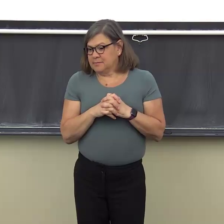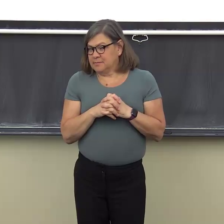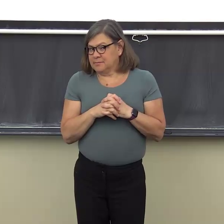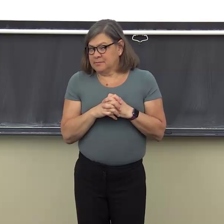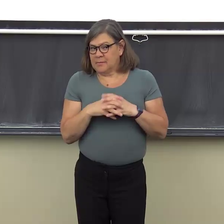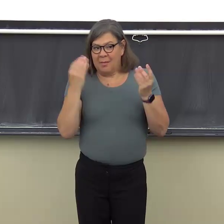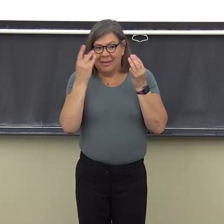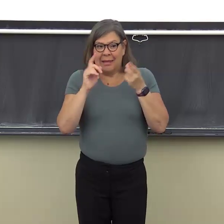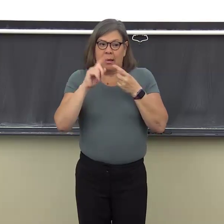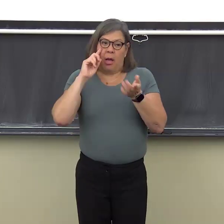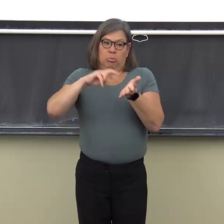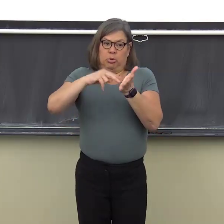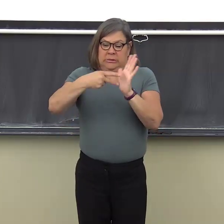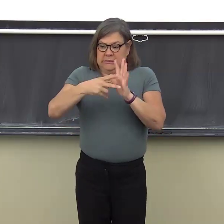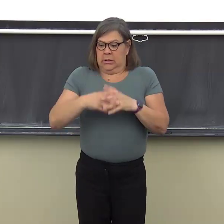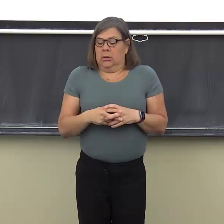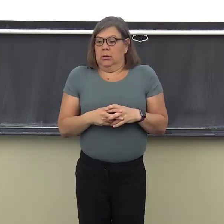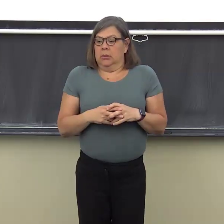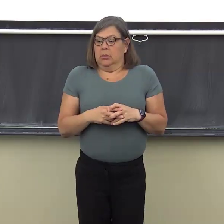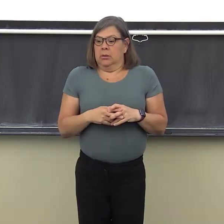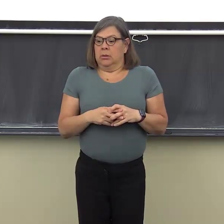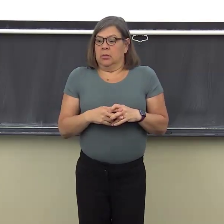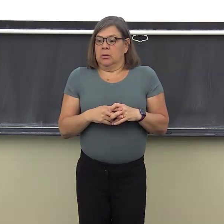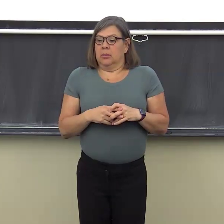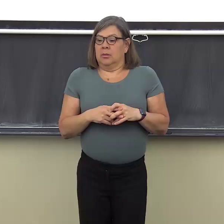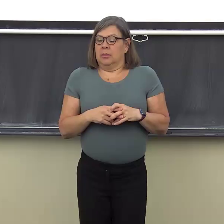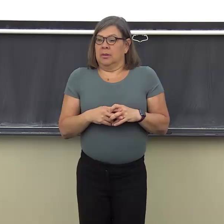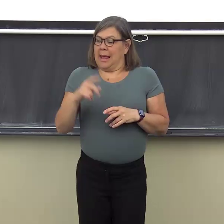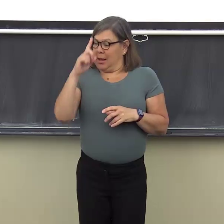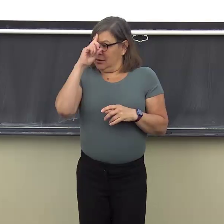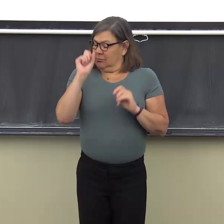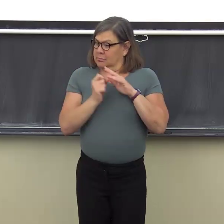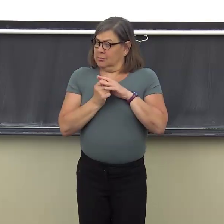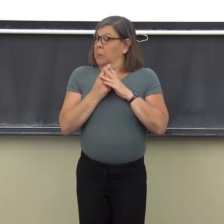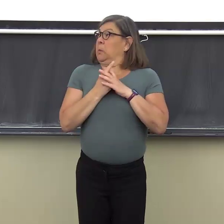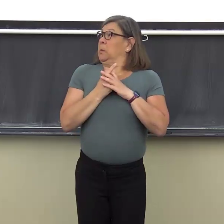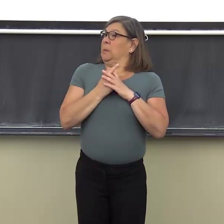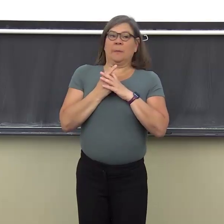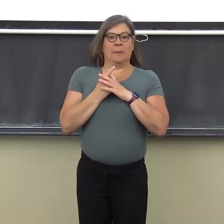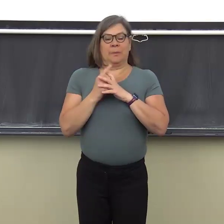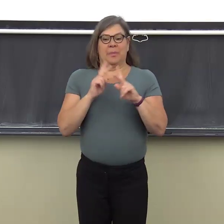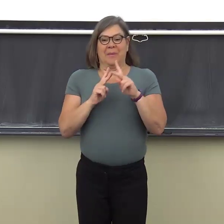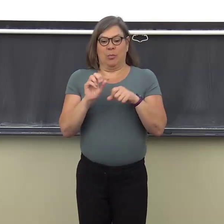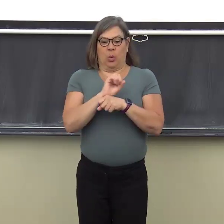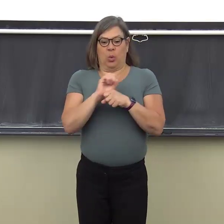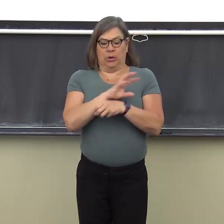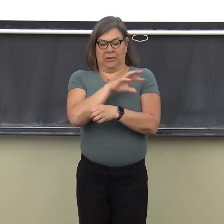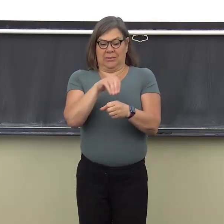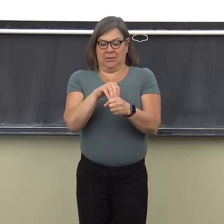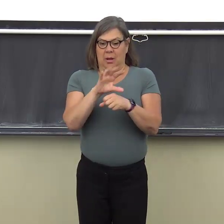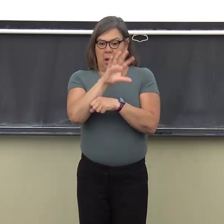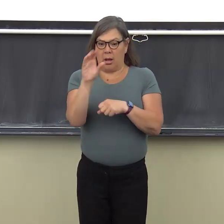about purpose, and you tweaked something in me, is that people that are working inside of